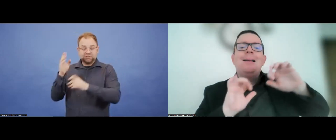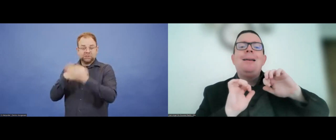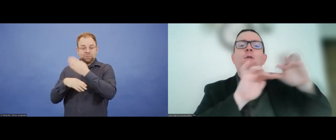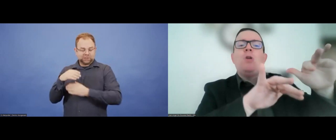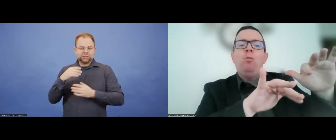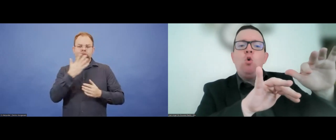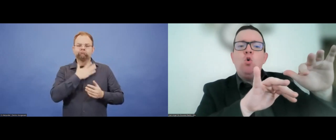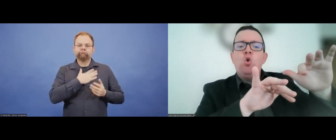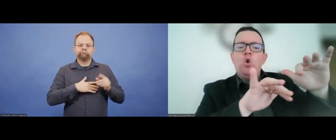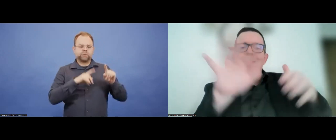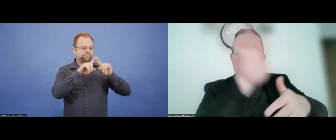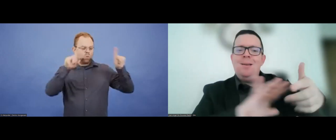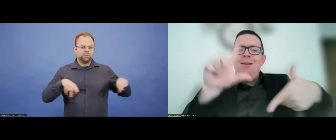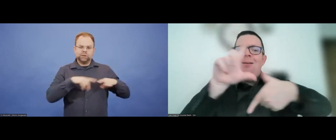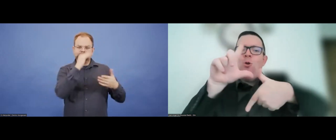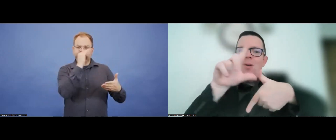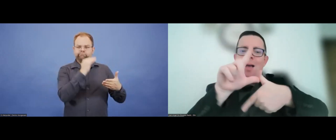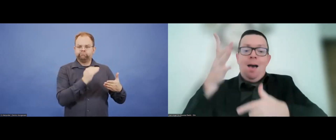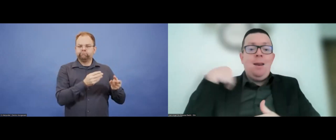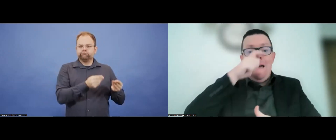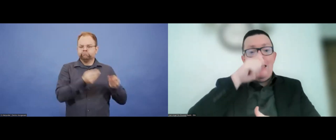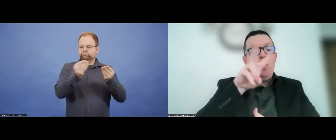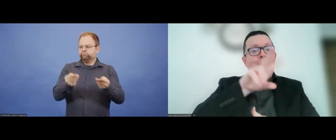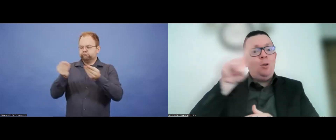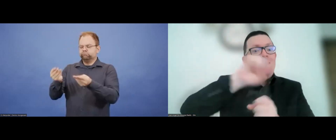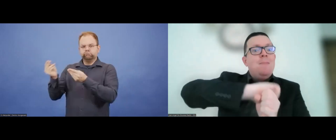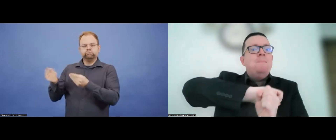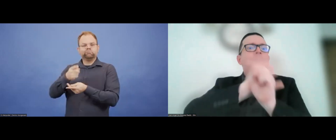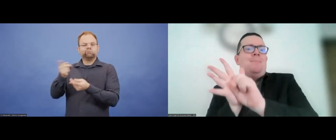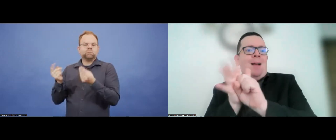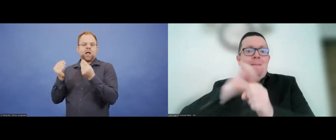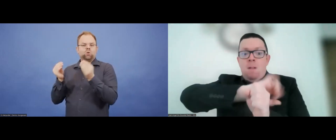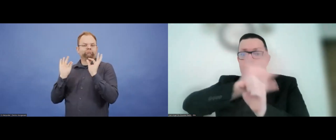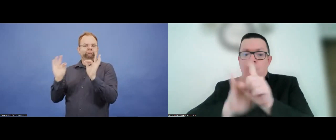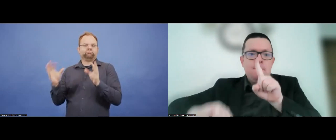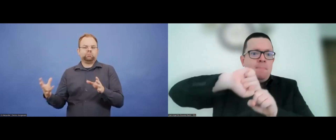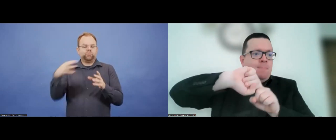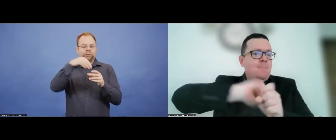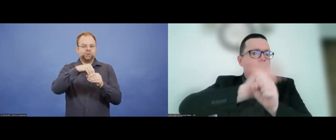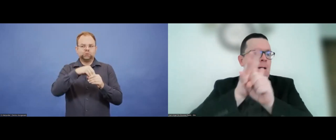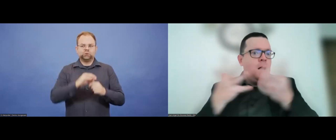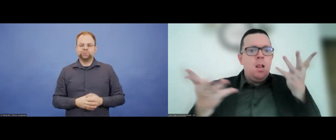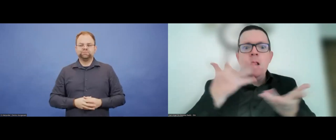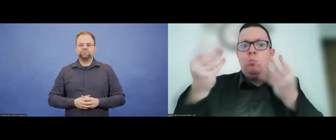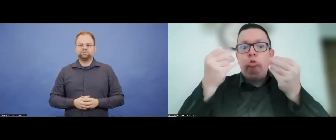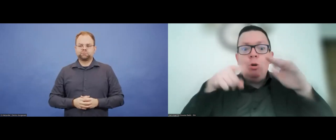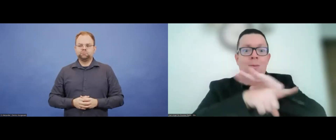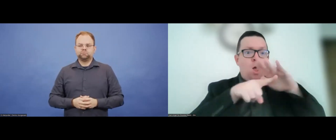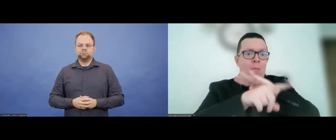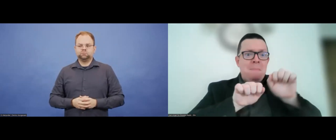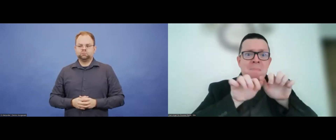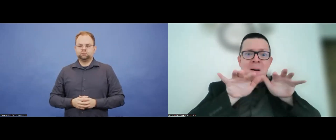So we were working with ACNUR so that all this could be possible. And it all has to do